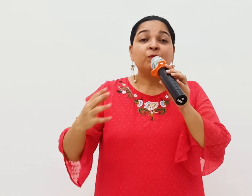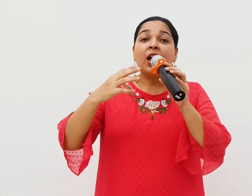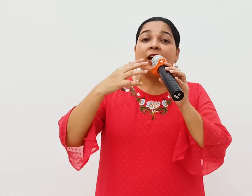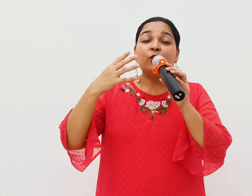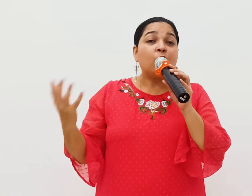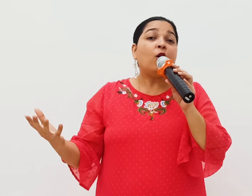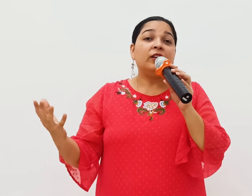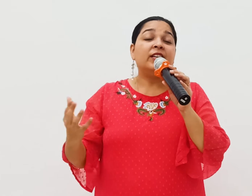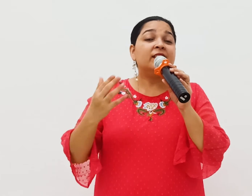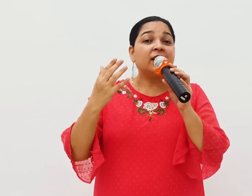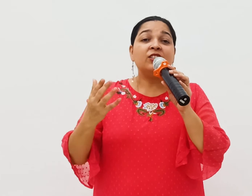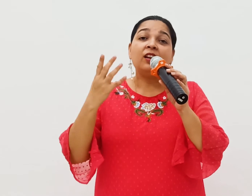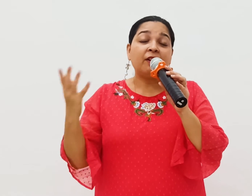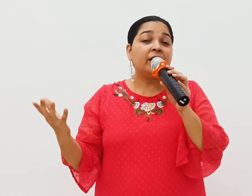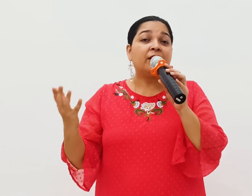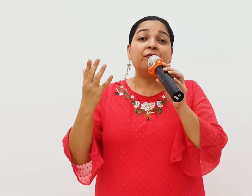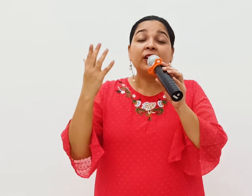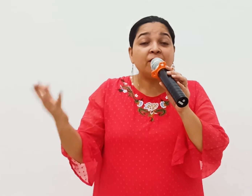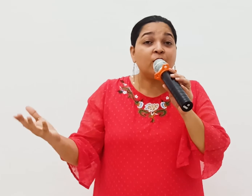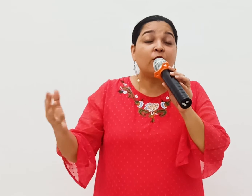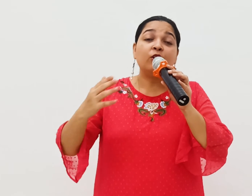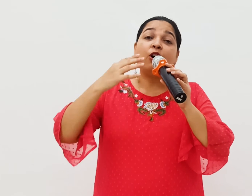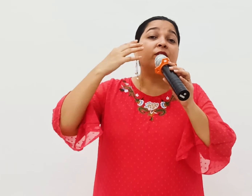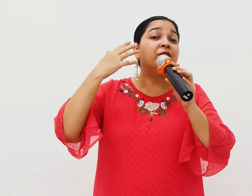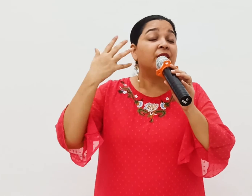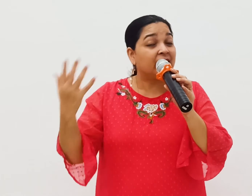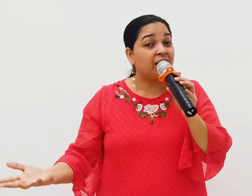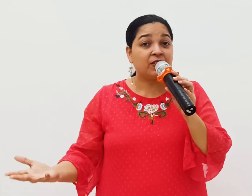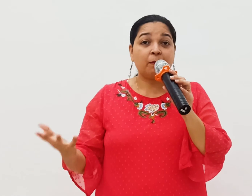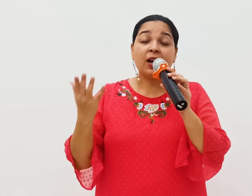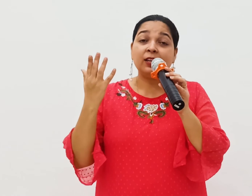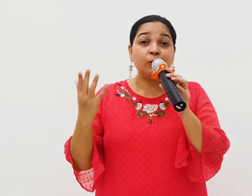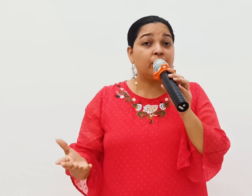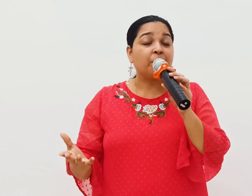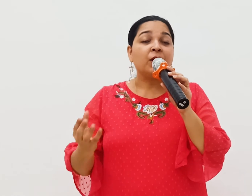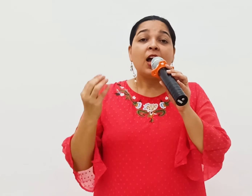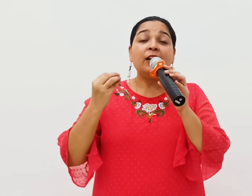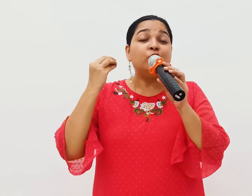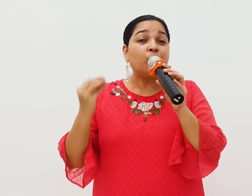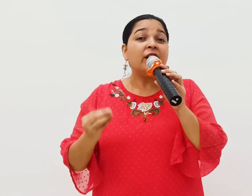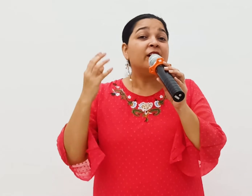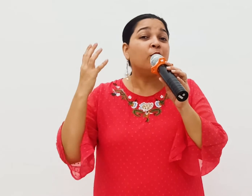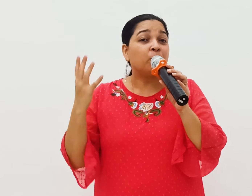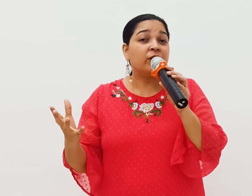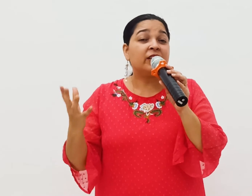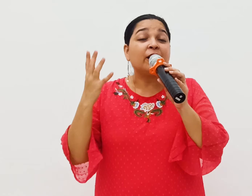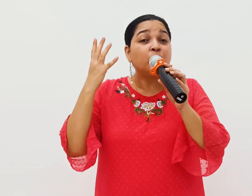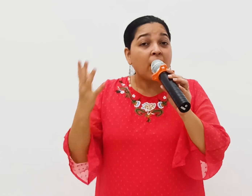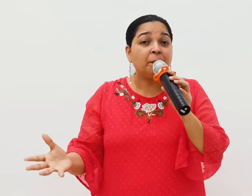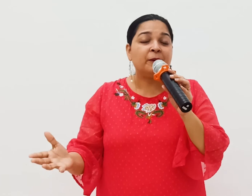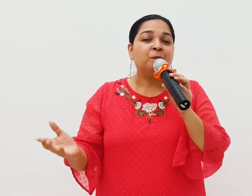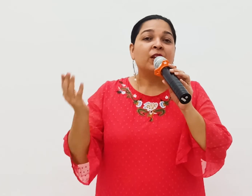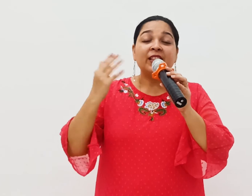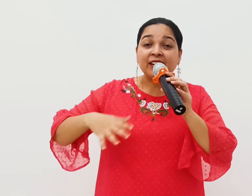forgiveness. And God is such a loving and forgiving God. God will forgive them. Hallelujah. And Jonah did not want that